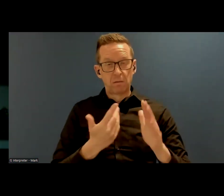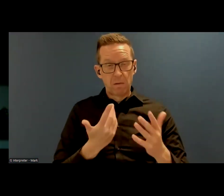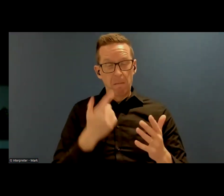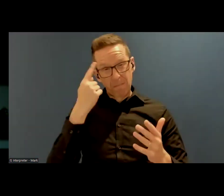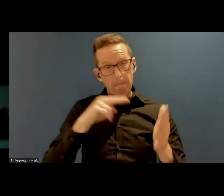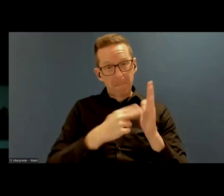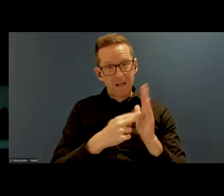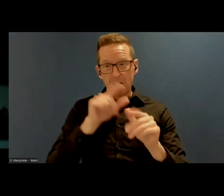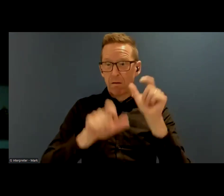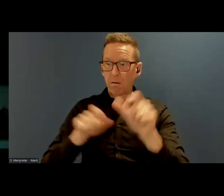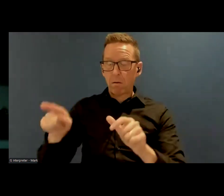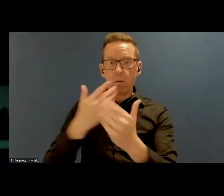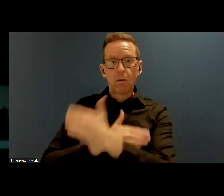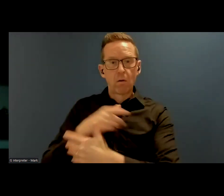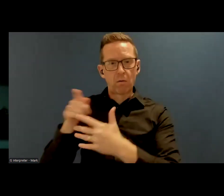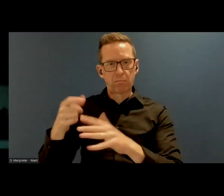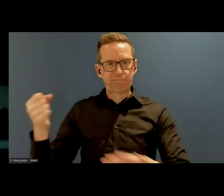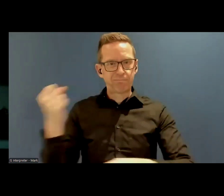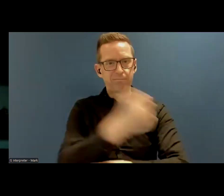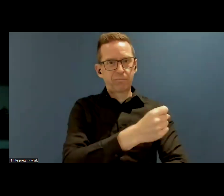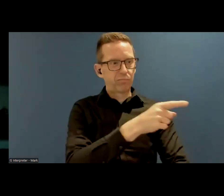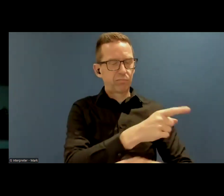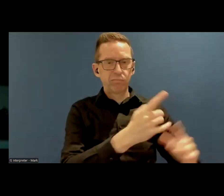course forgetting about those further